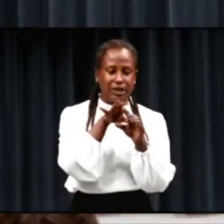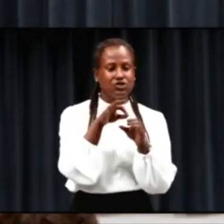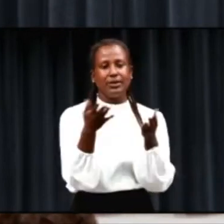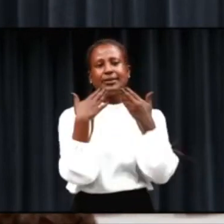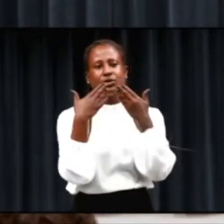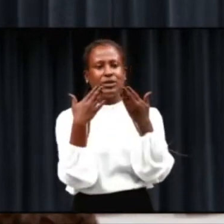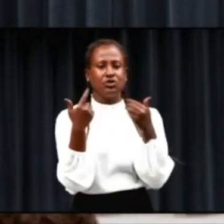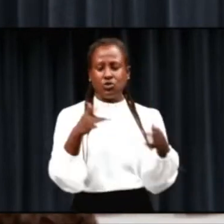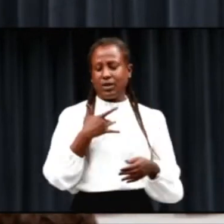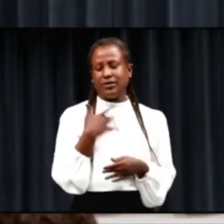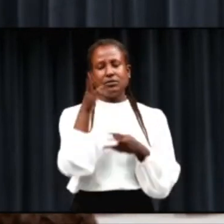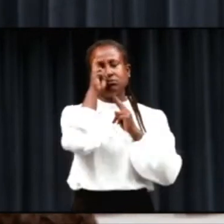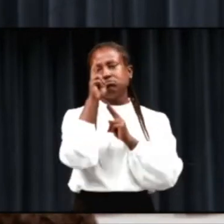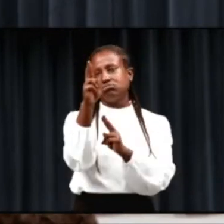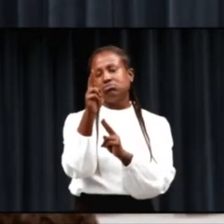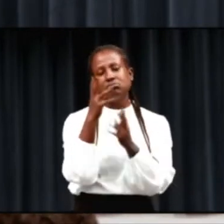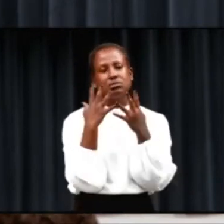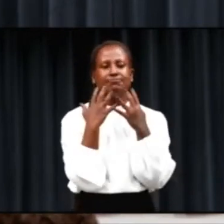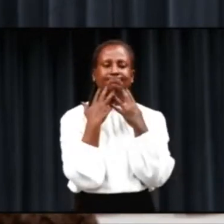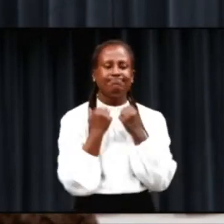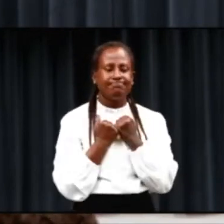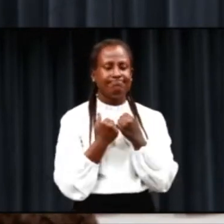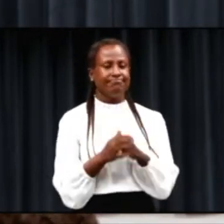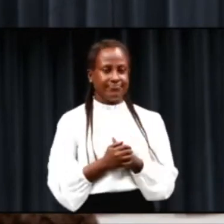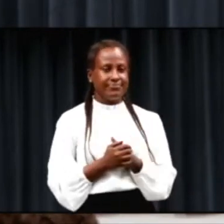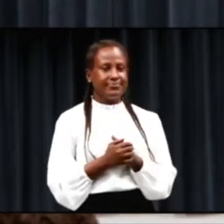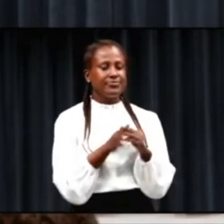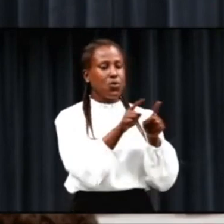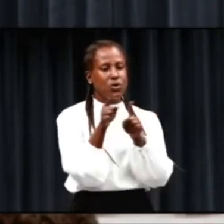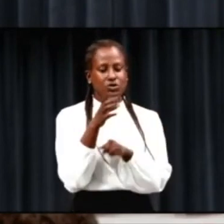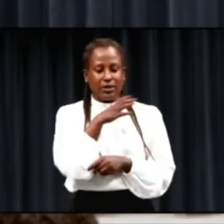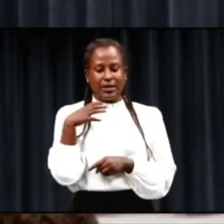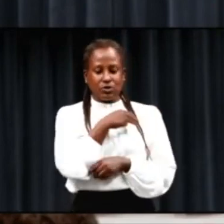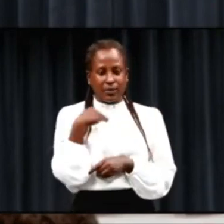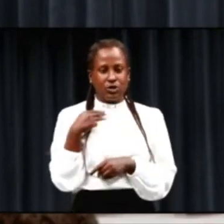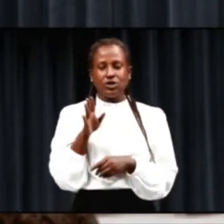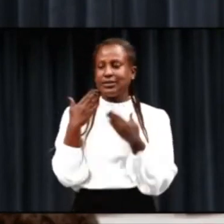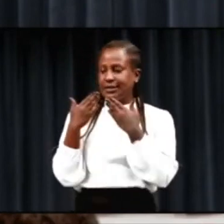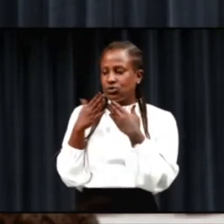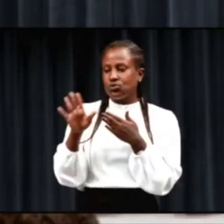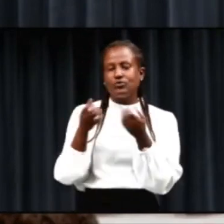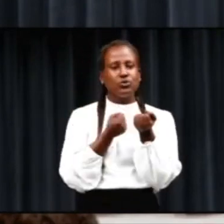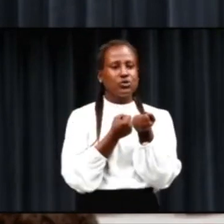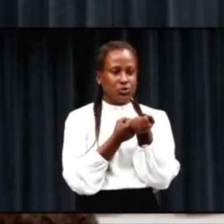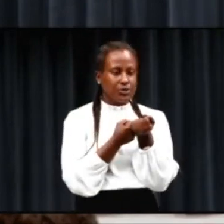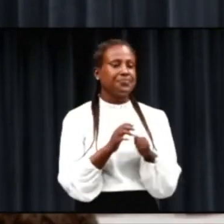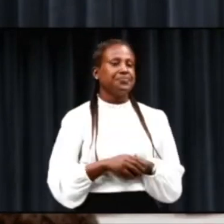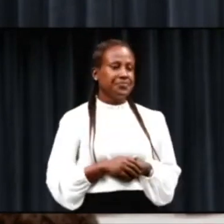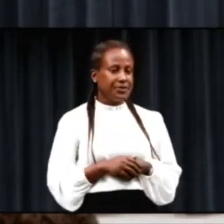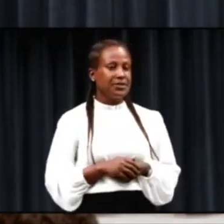more honored to have this opportunity. And I want to thank the council members as well for their support. This is